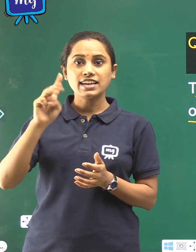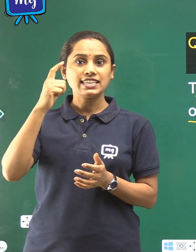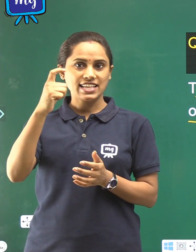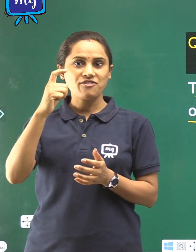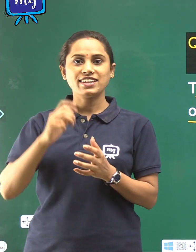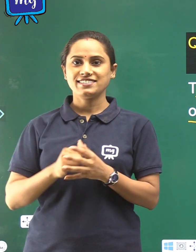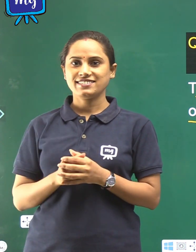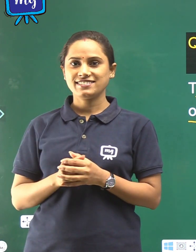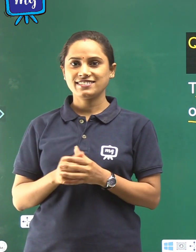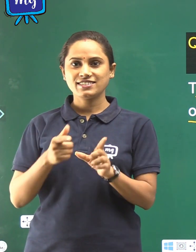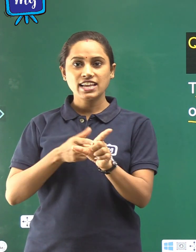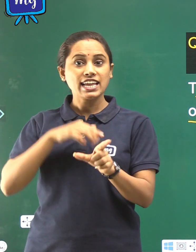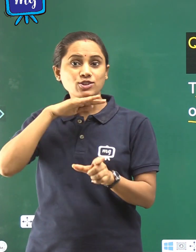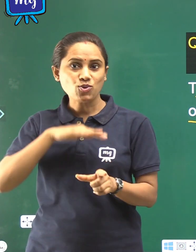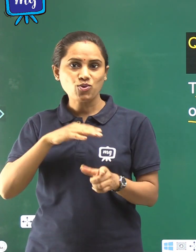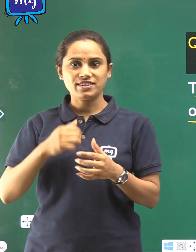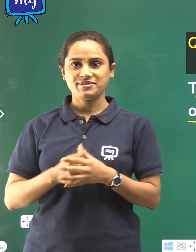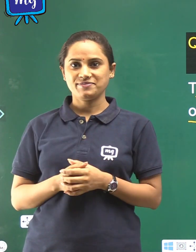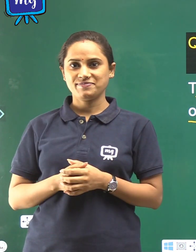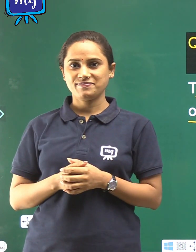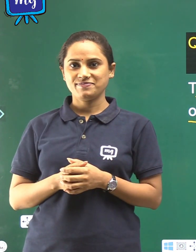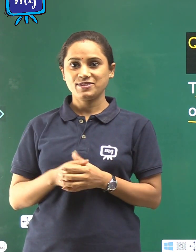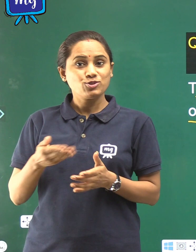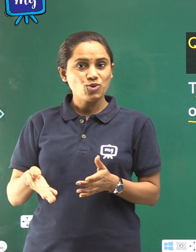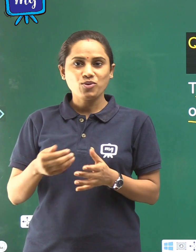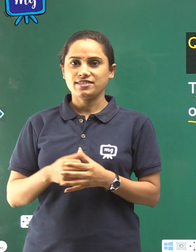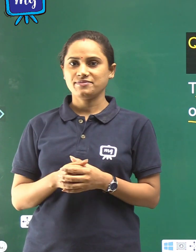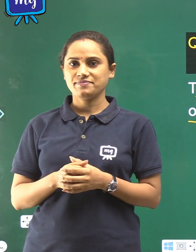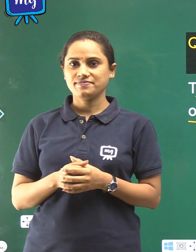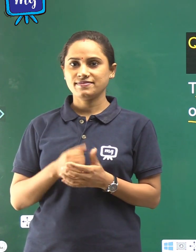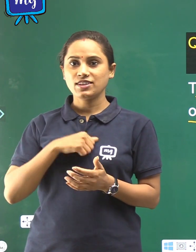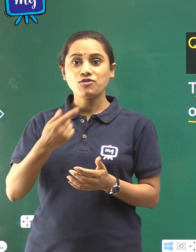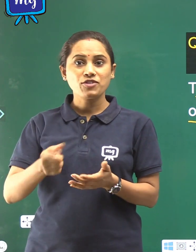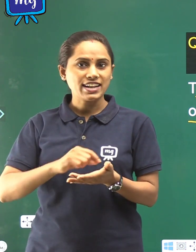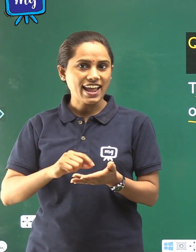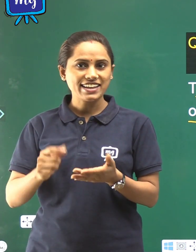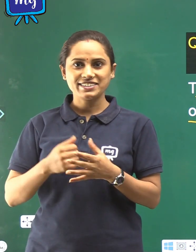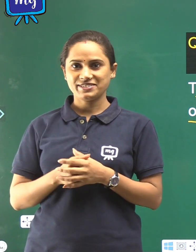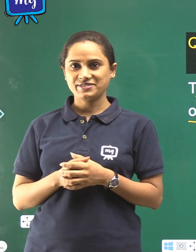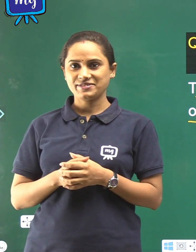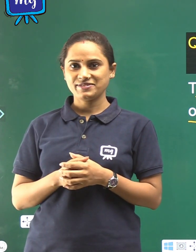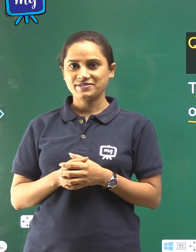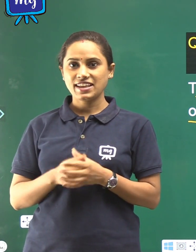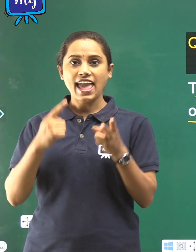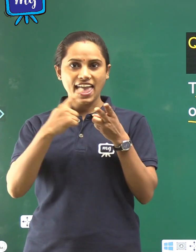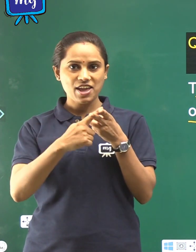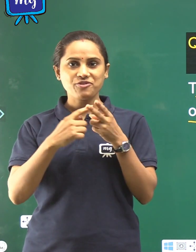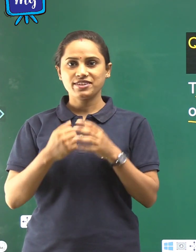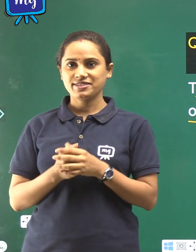37 years old. So, we will write